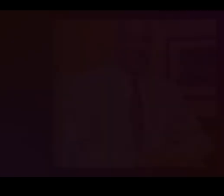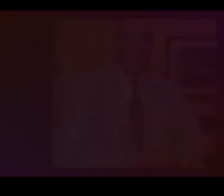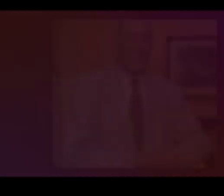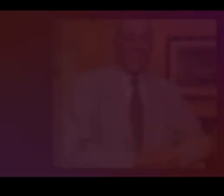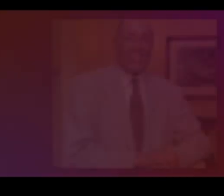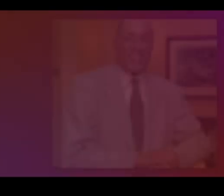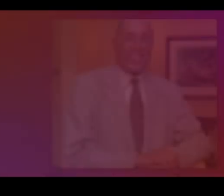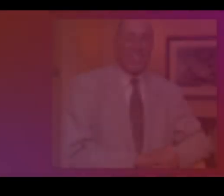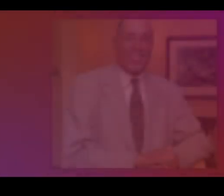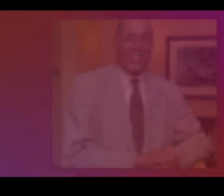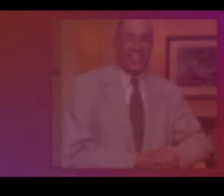Glenn Anderson,